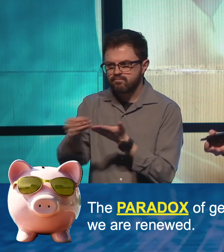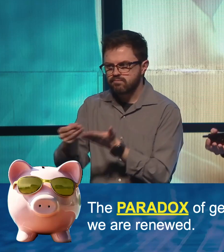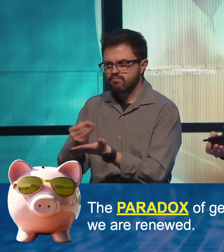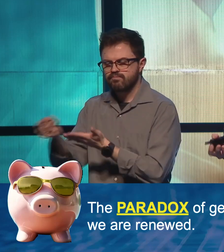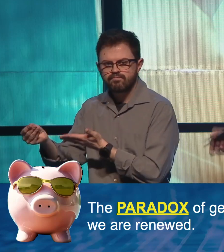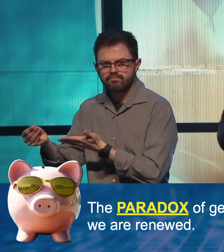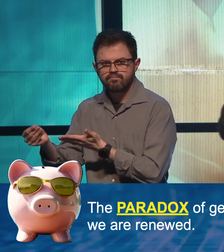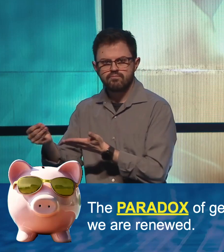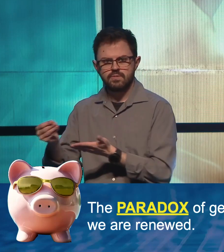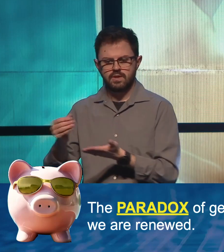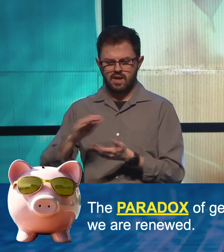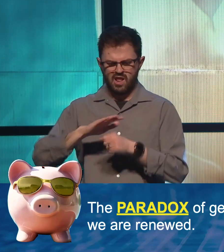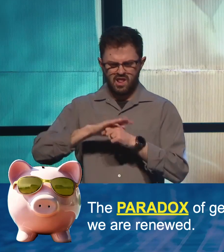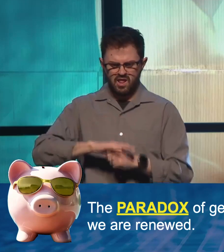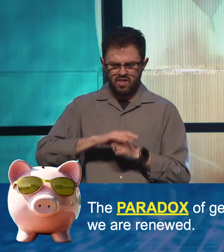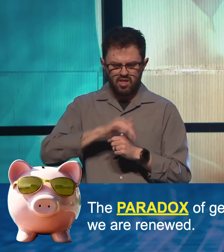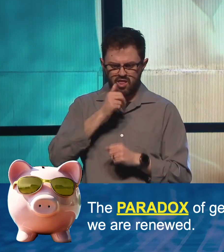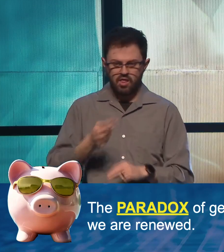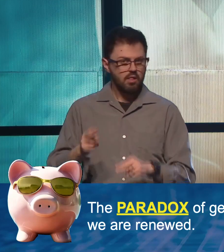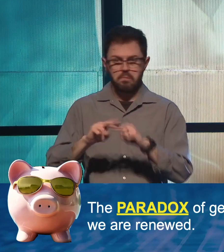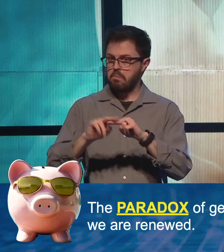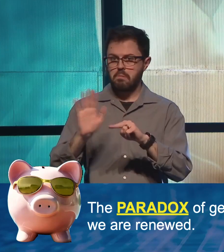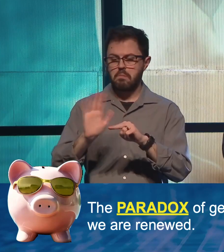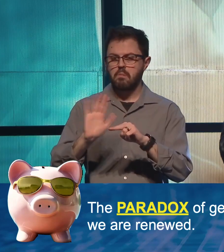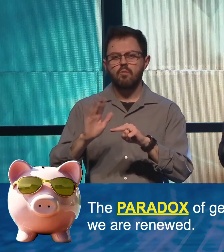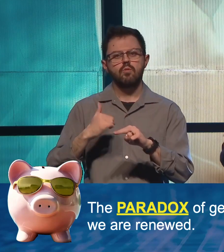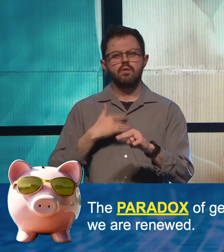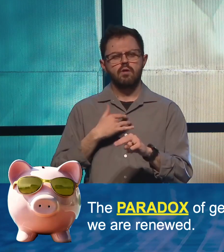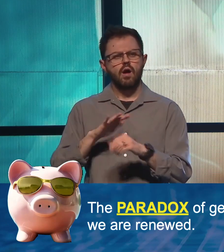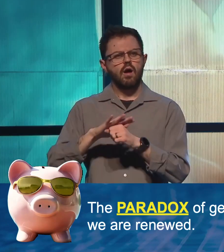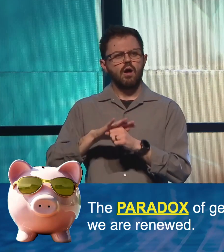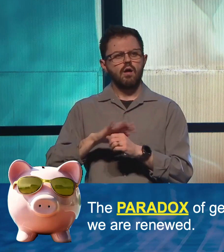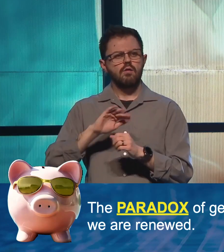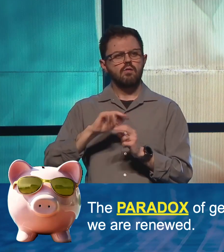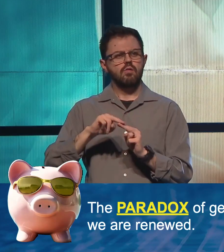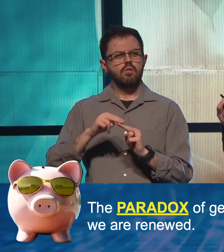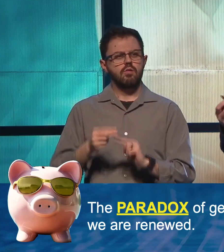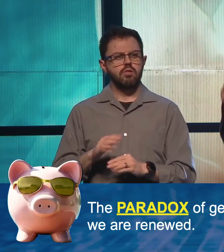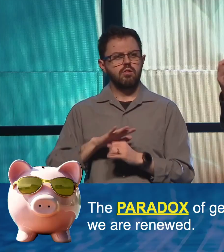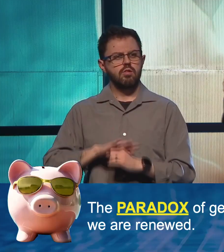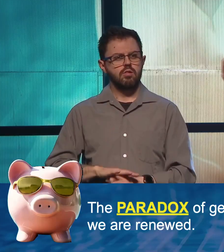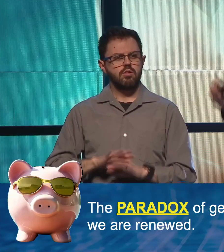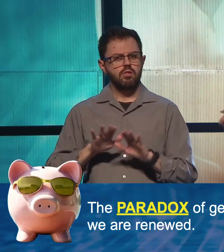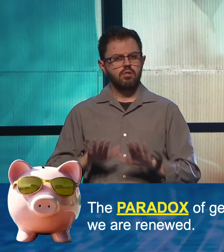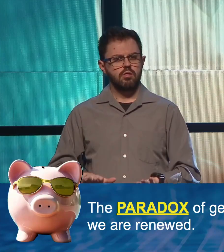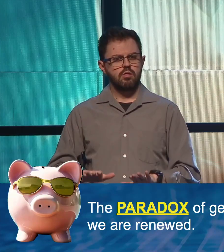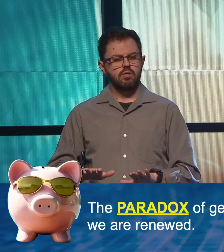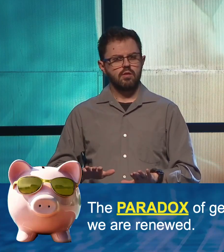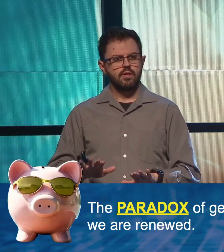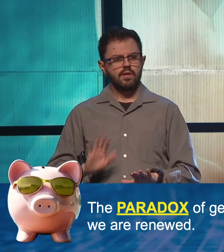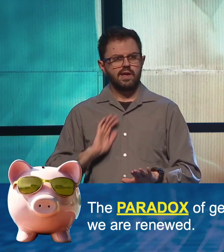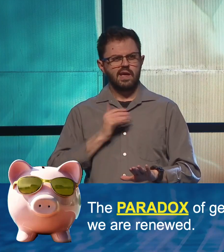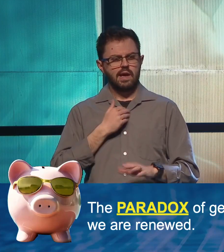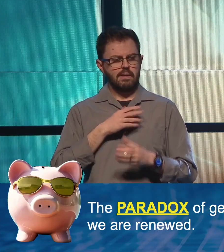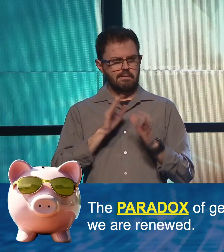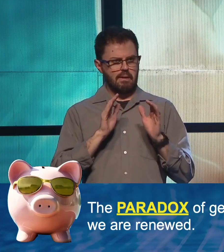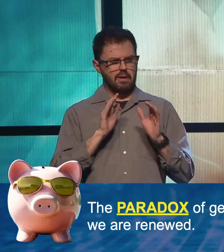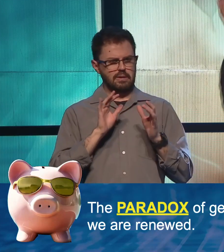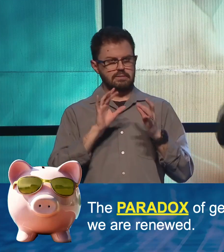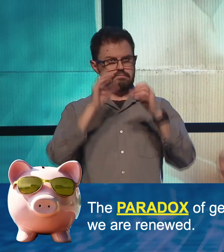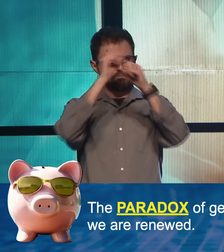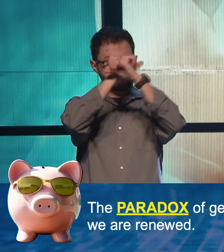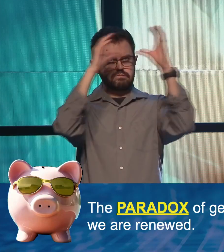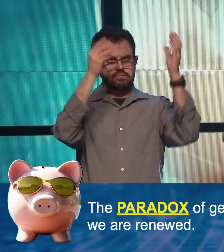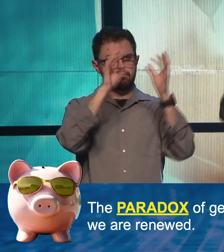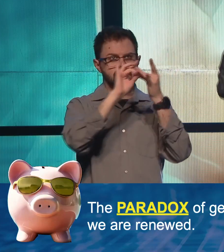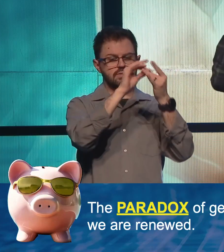more stressed, but less stressed. We find ourselves refreshed. We find ourselves thinking about money differently. Because that's what we're talking about. We can be